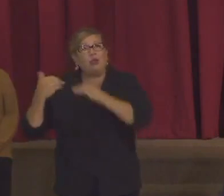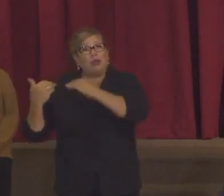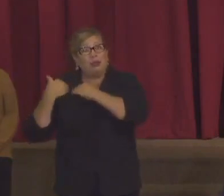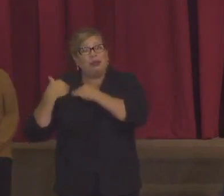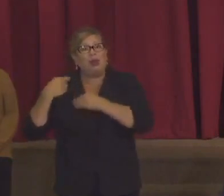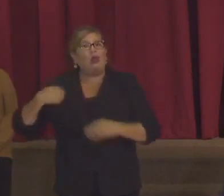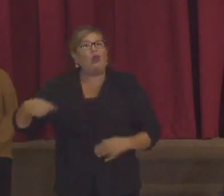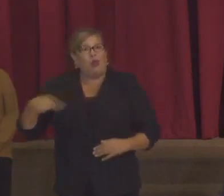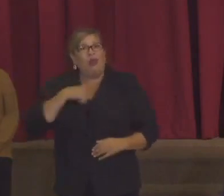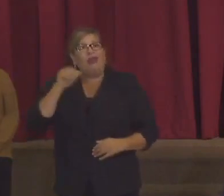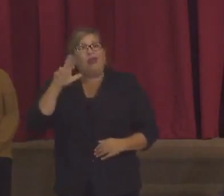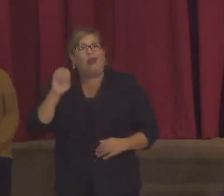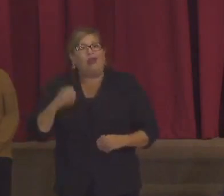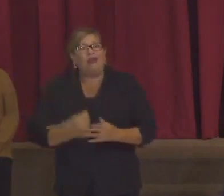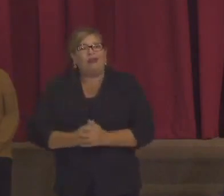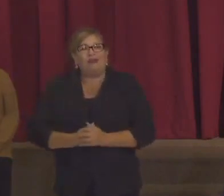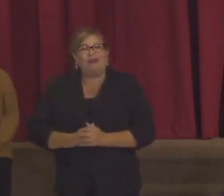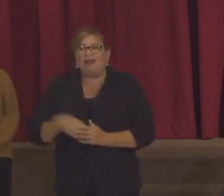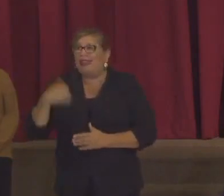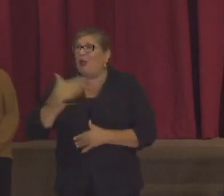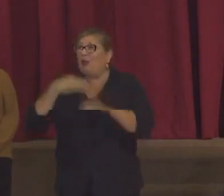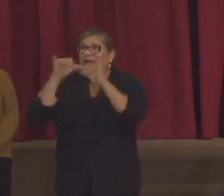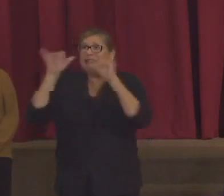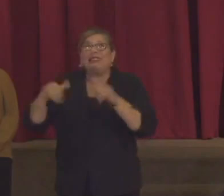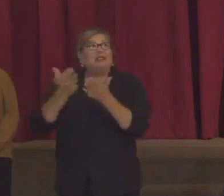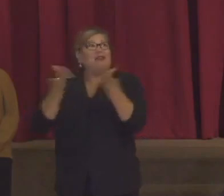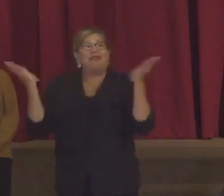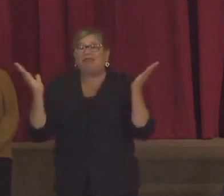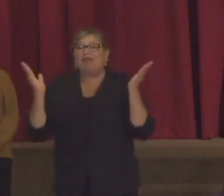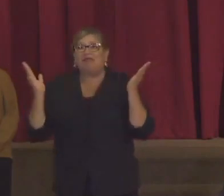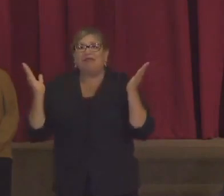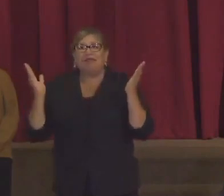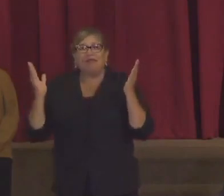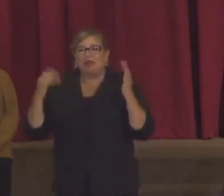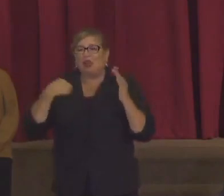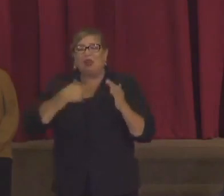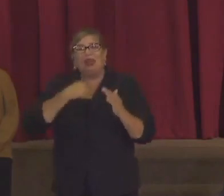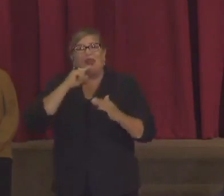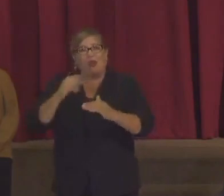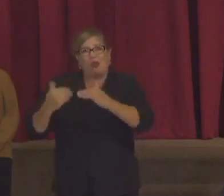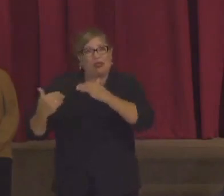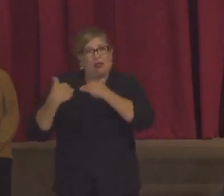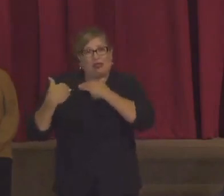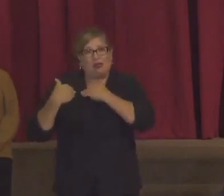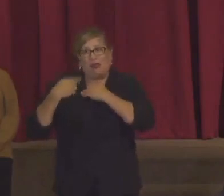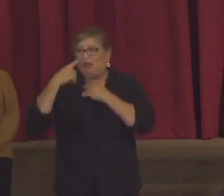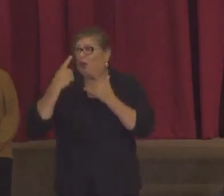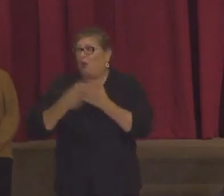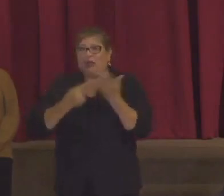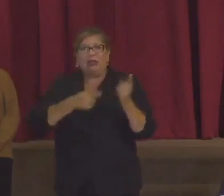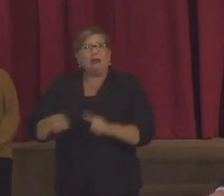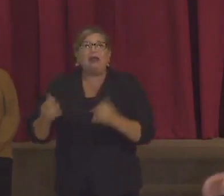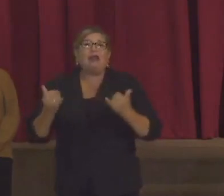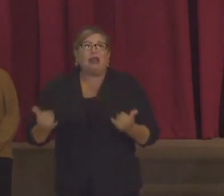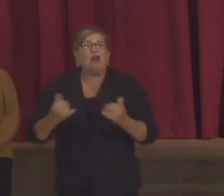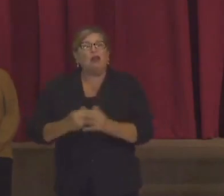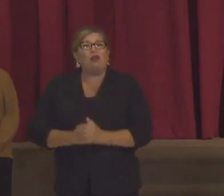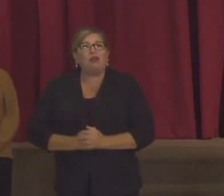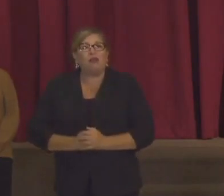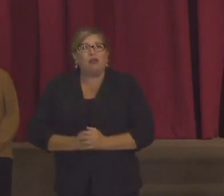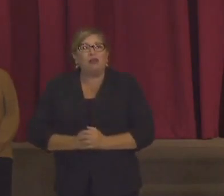Our institutions are responsible. We are accountable to this moment. Let's just call